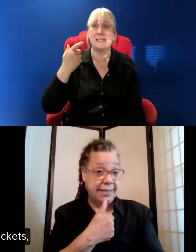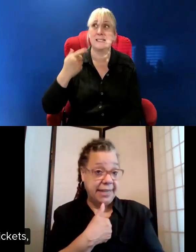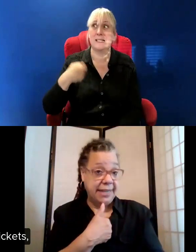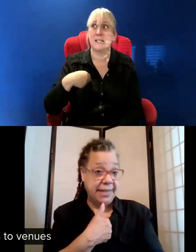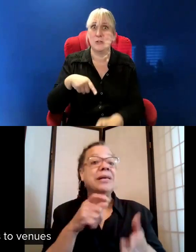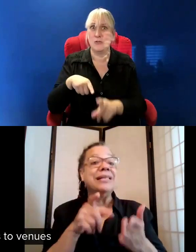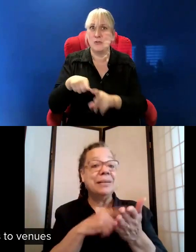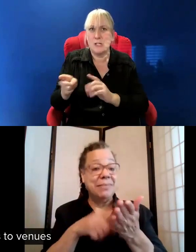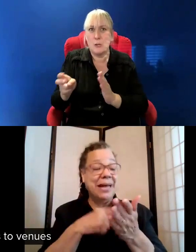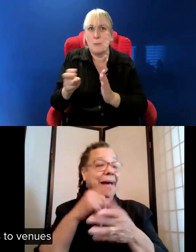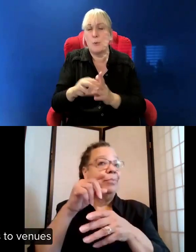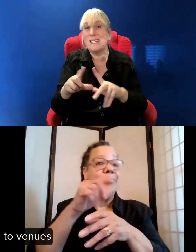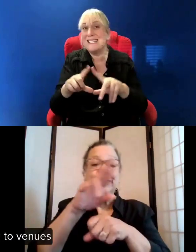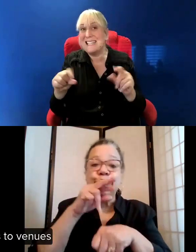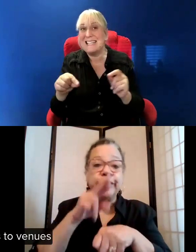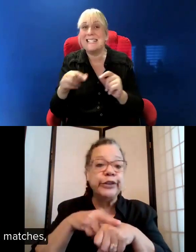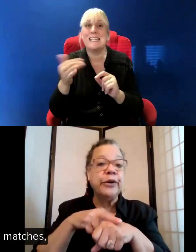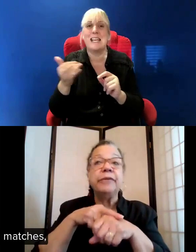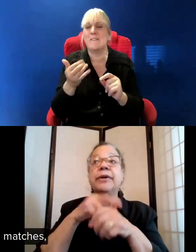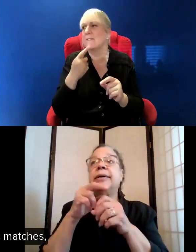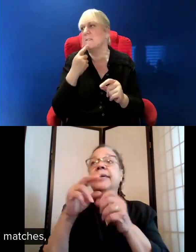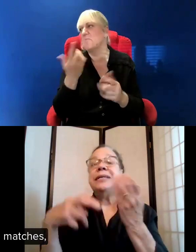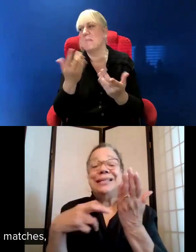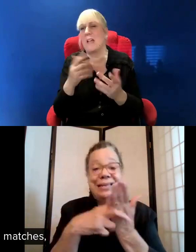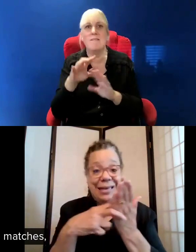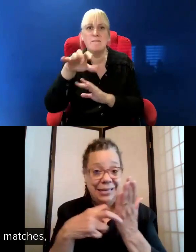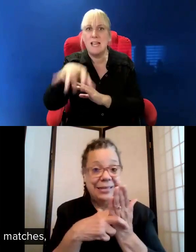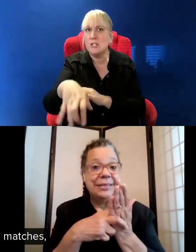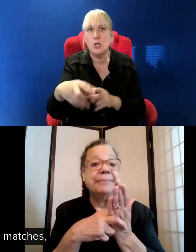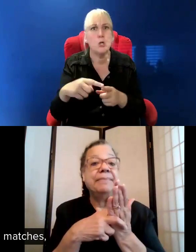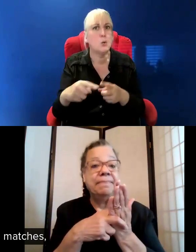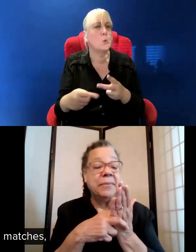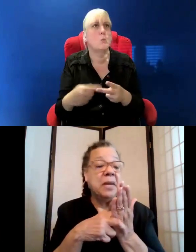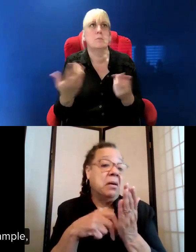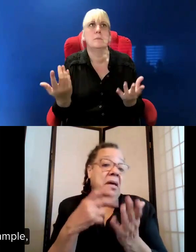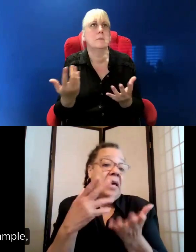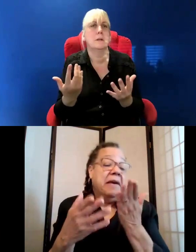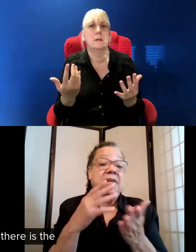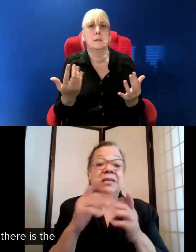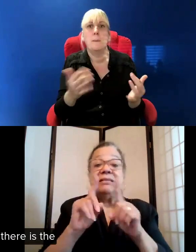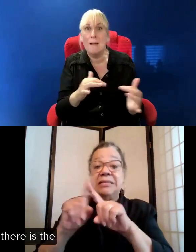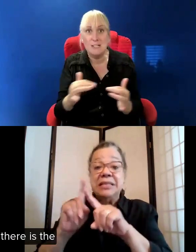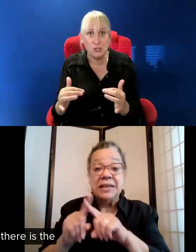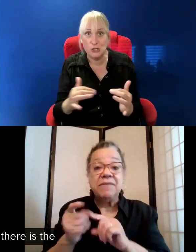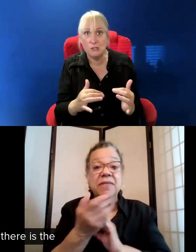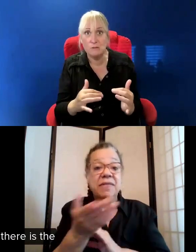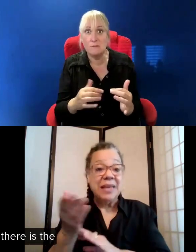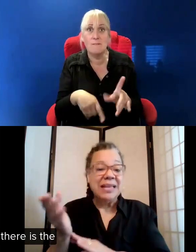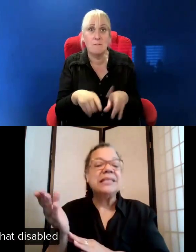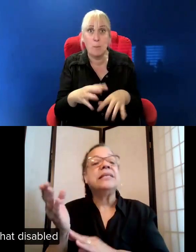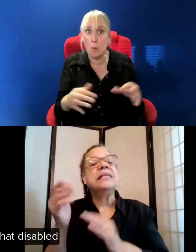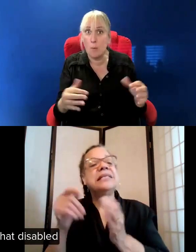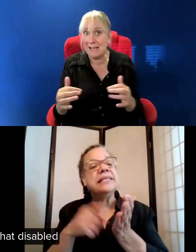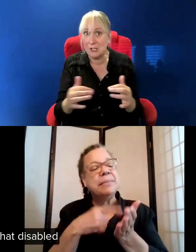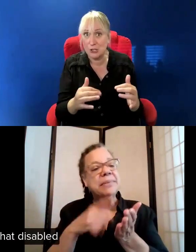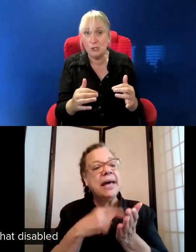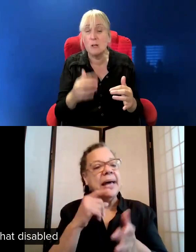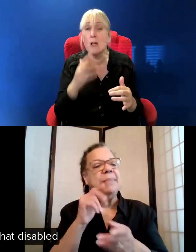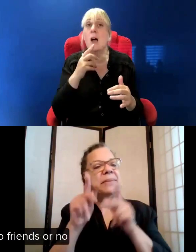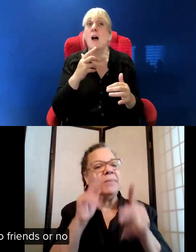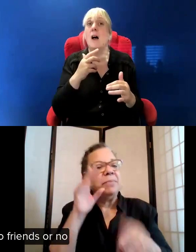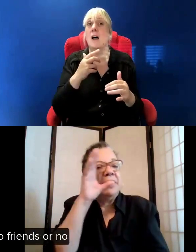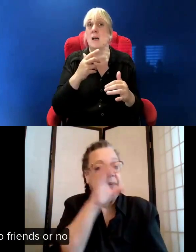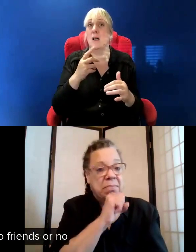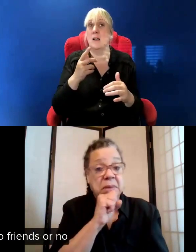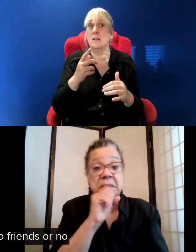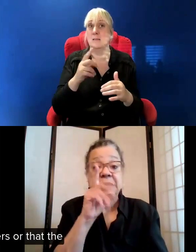book tickets, whether it's to venues, but also to matches, for example, is that often there is the assumption that disabled